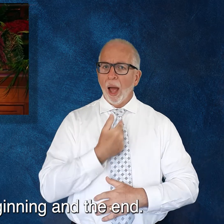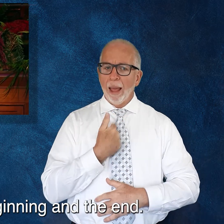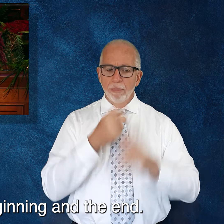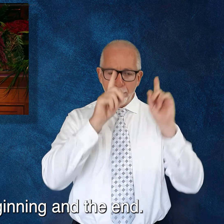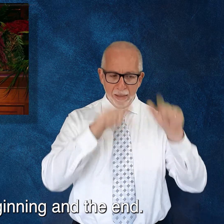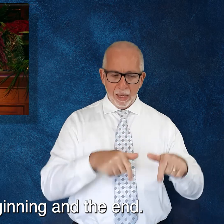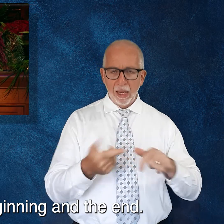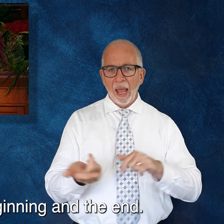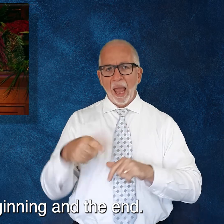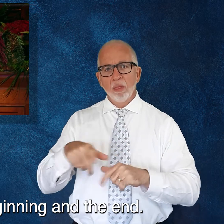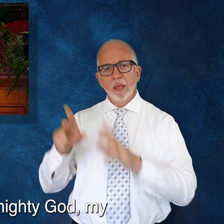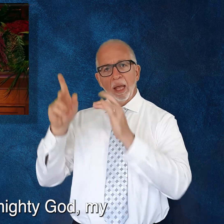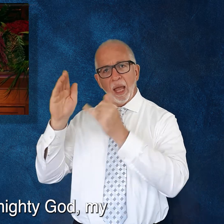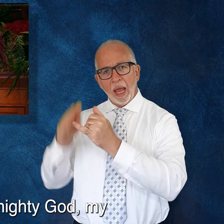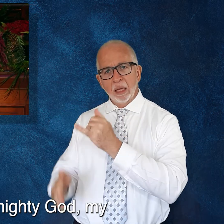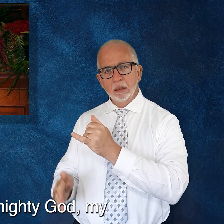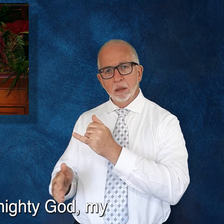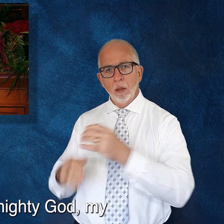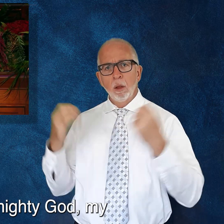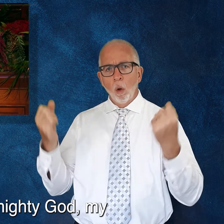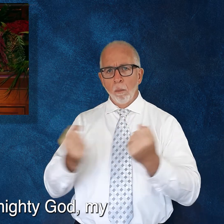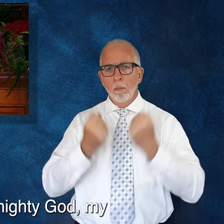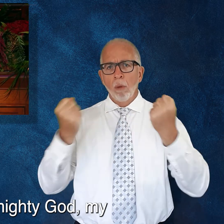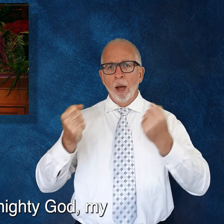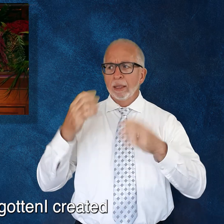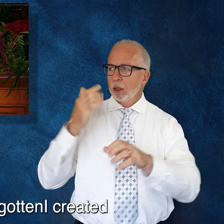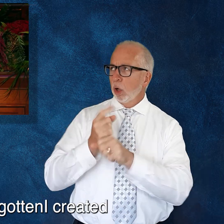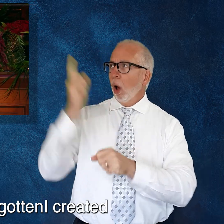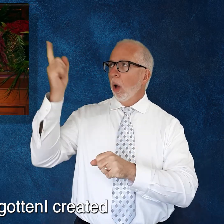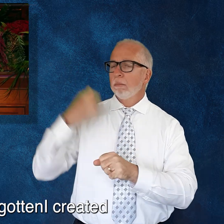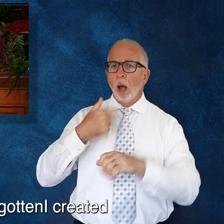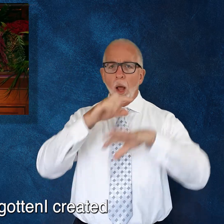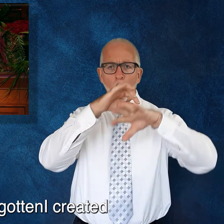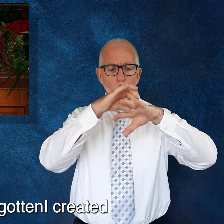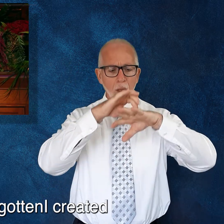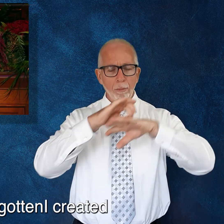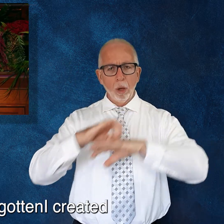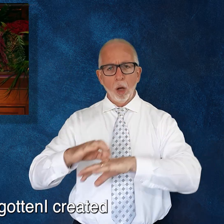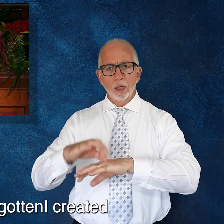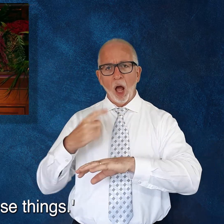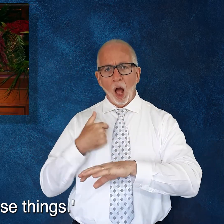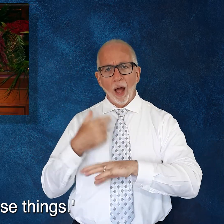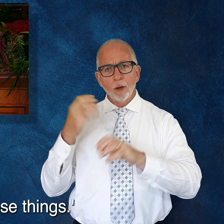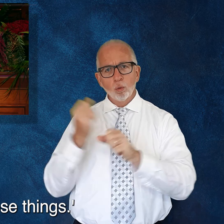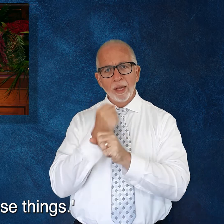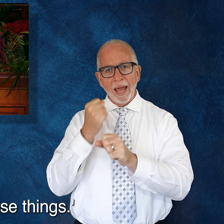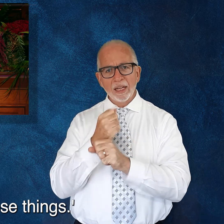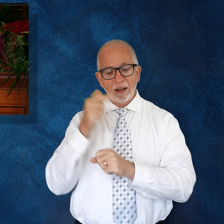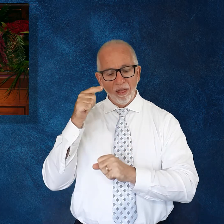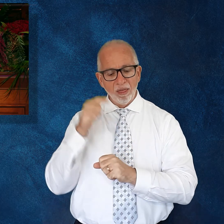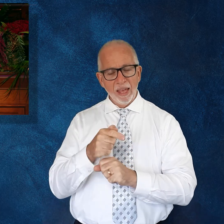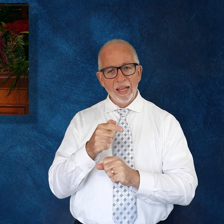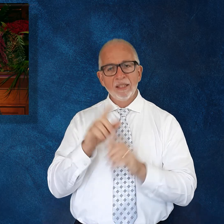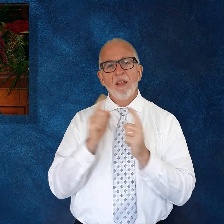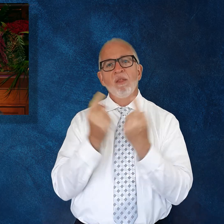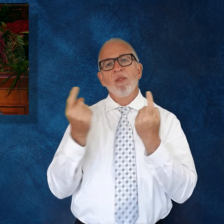beginning and the end, The Almighty God, Mine only begotten, I created these things.